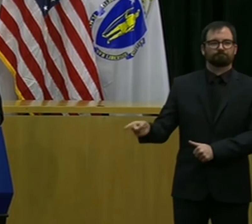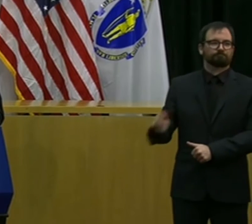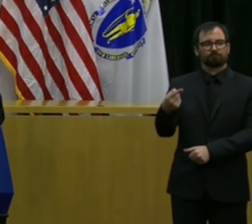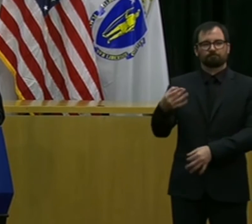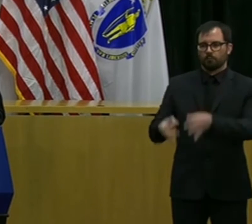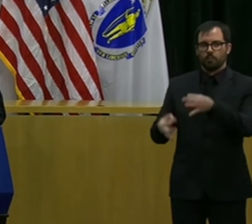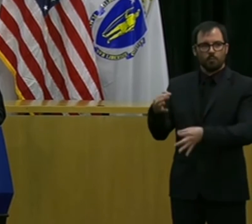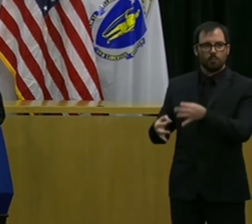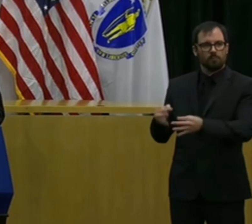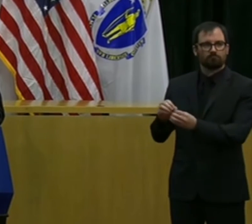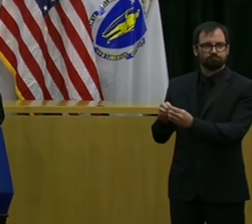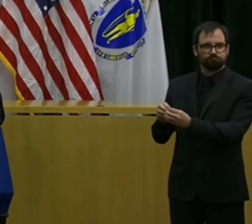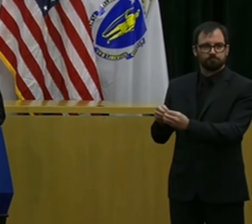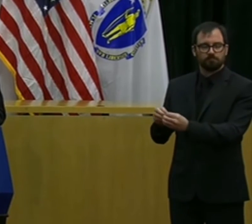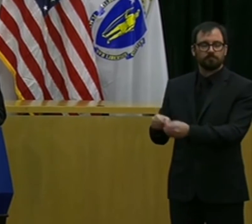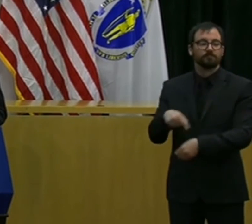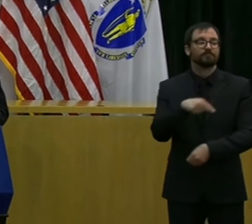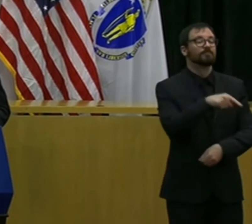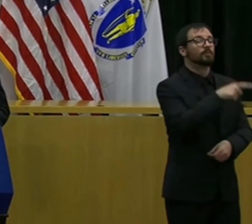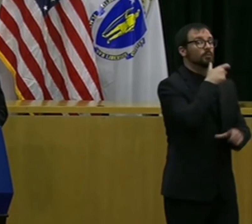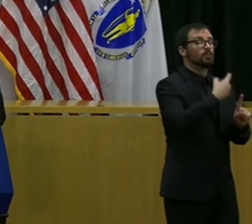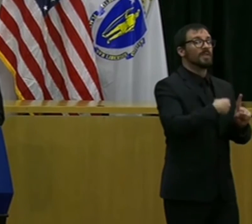that.